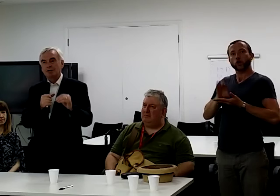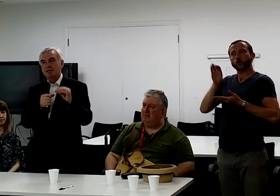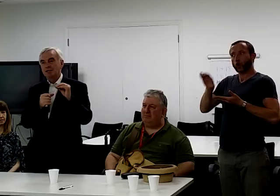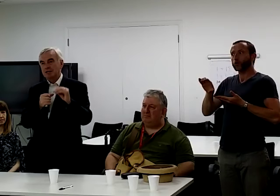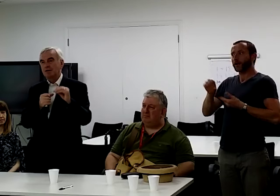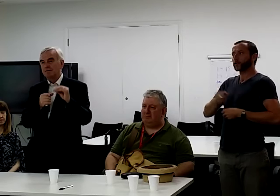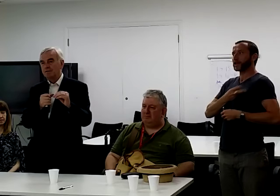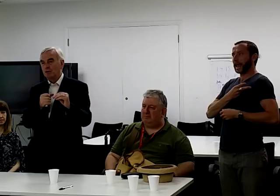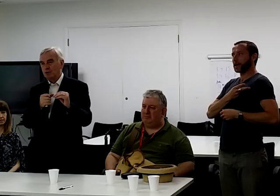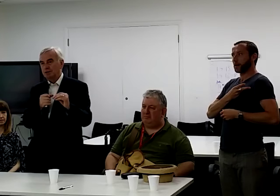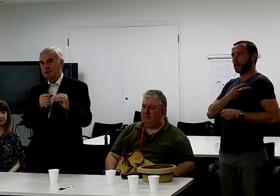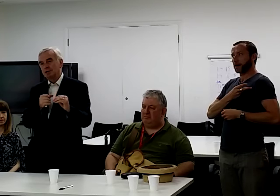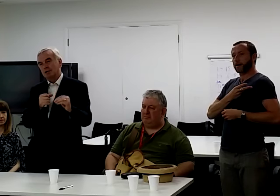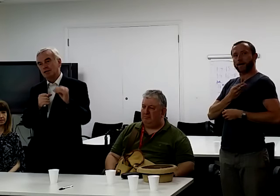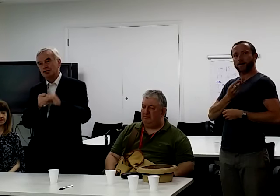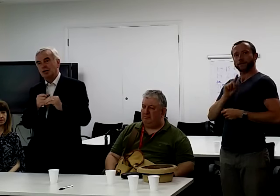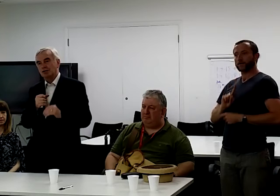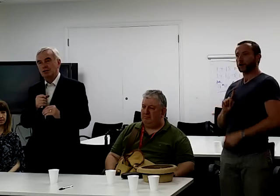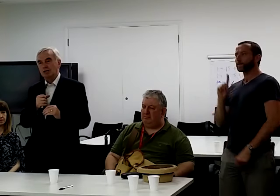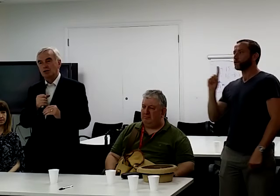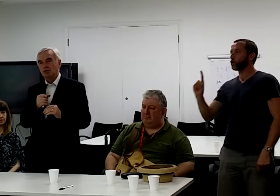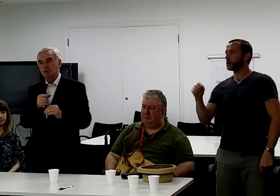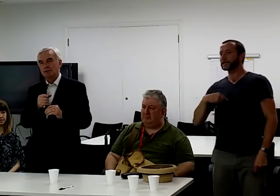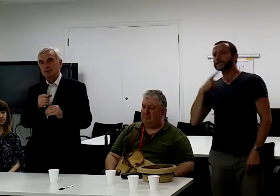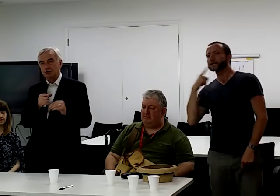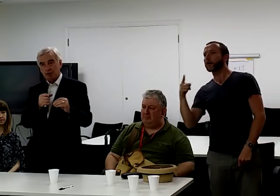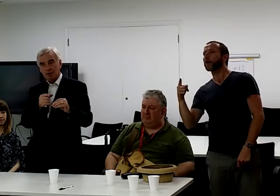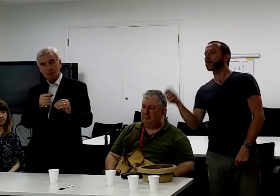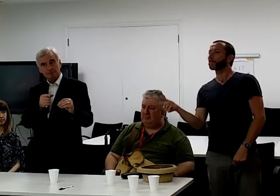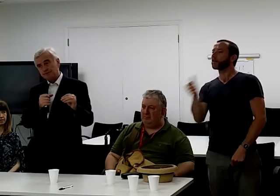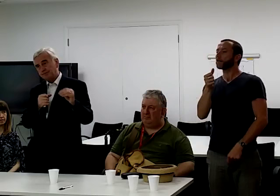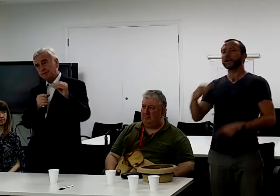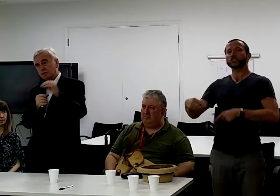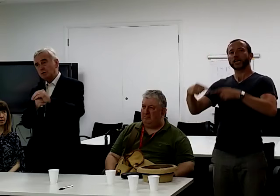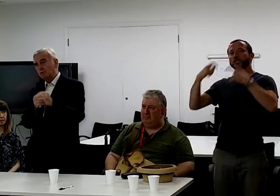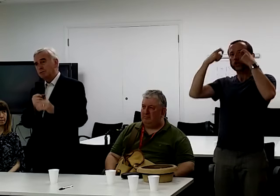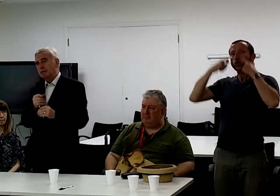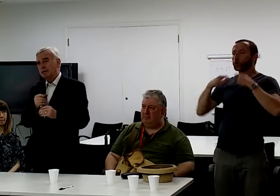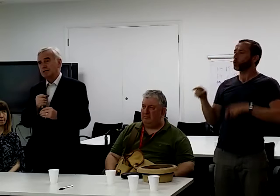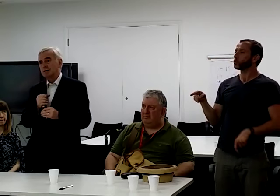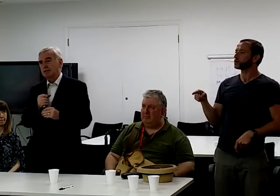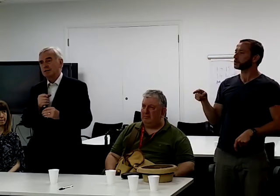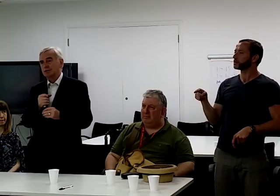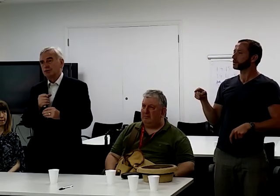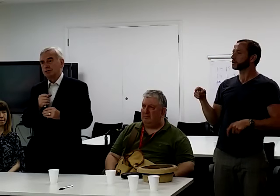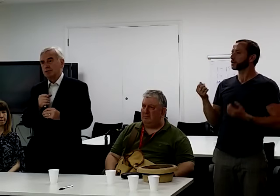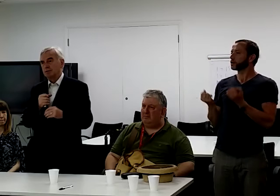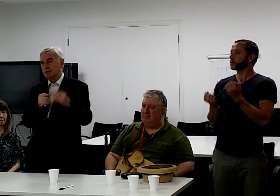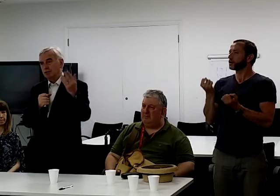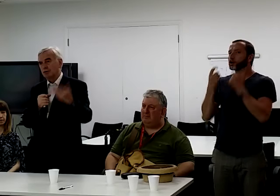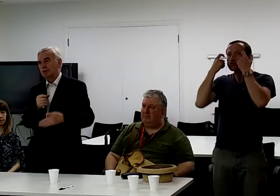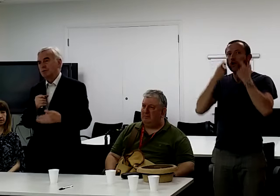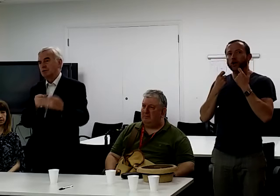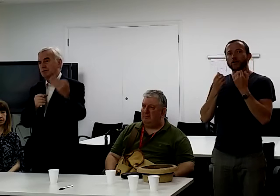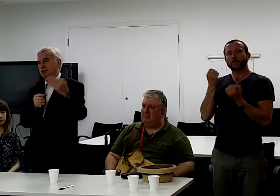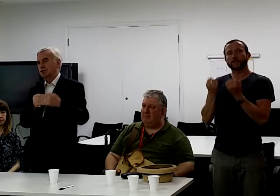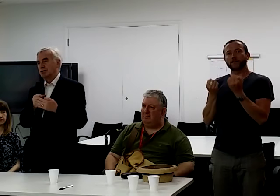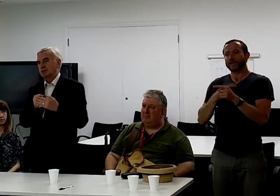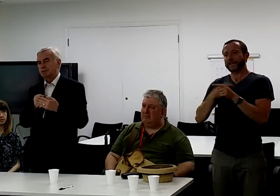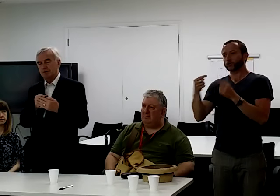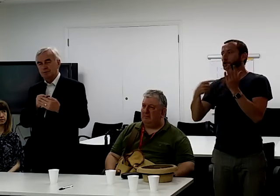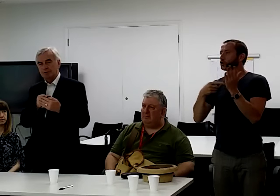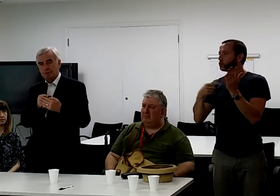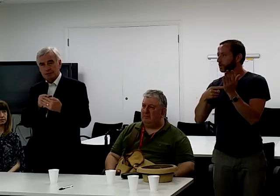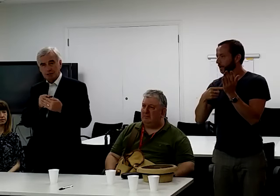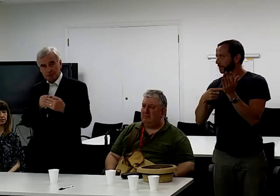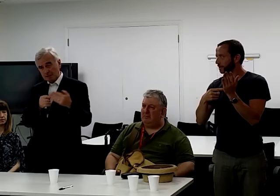the Labour Party has come forward and is challenging in court. The trial will be next Tuesday. We're in court at the moment to make